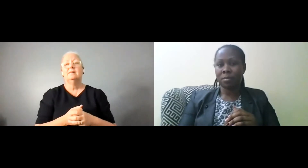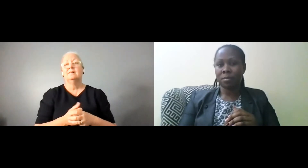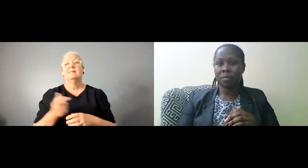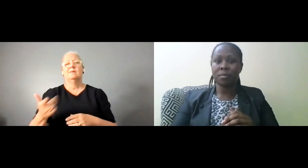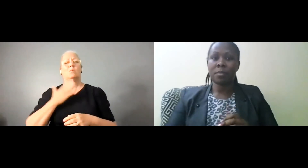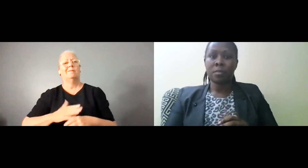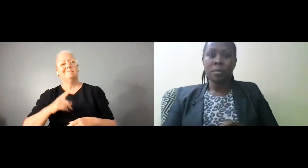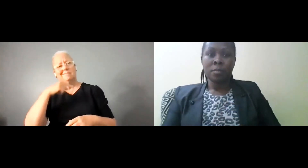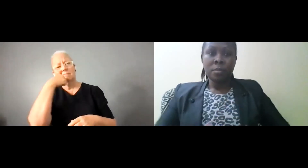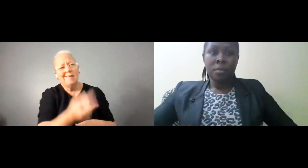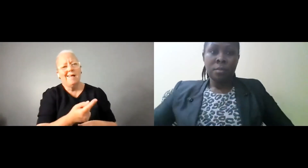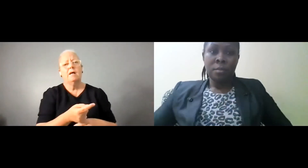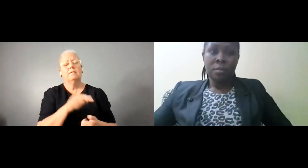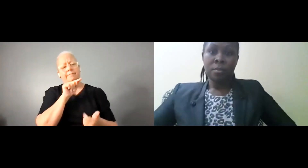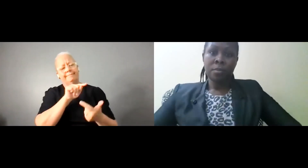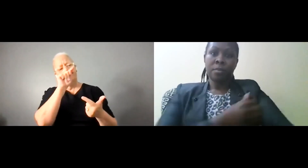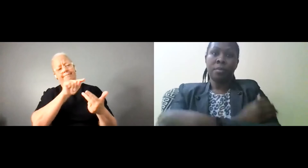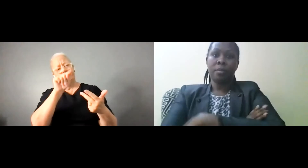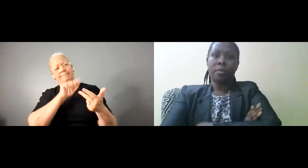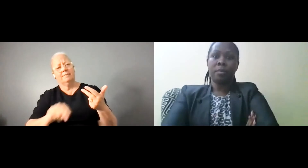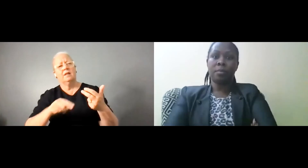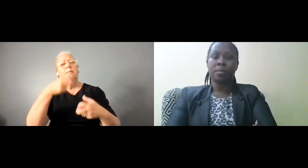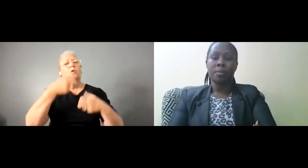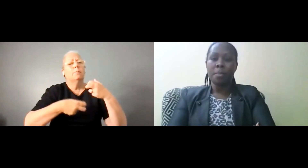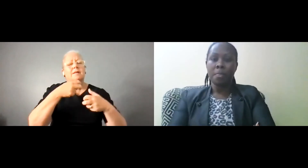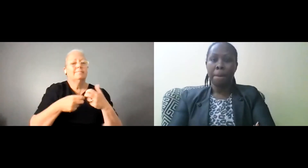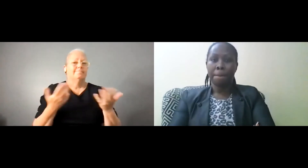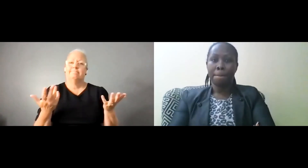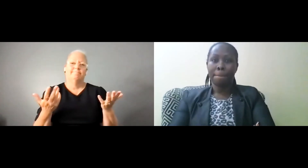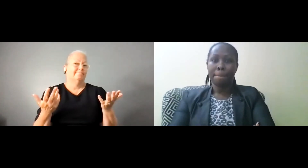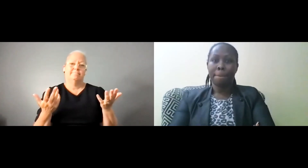many reasons. There is no census for persons with disability,